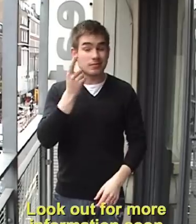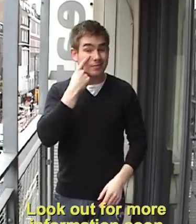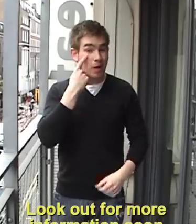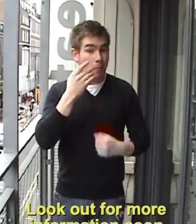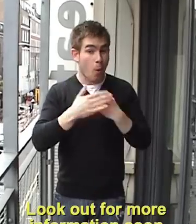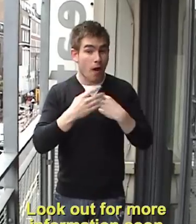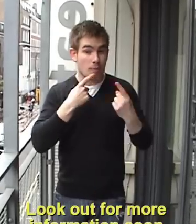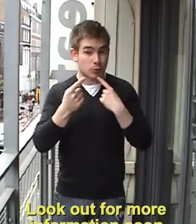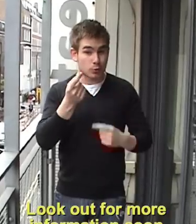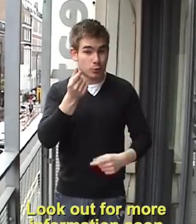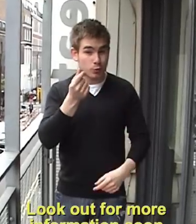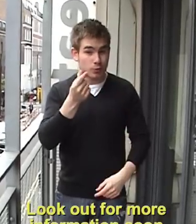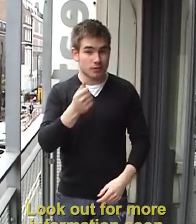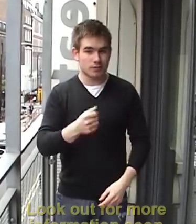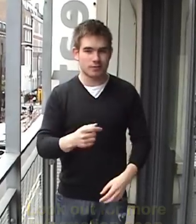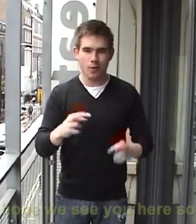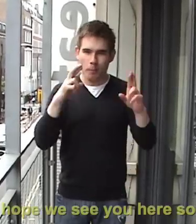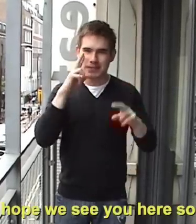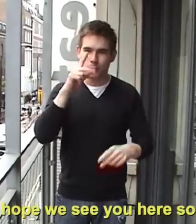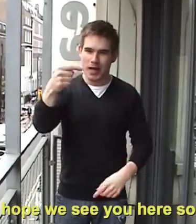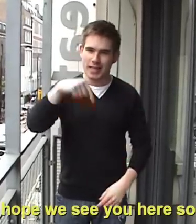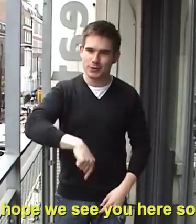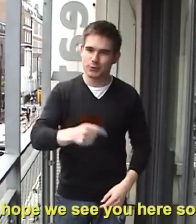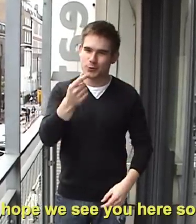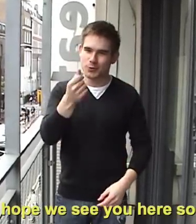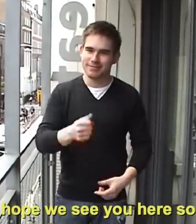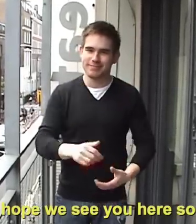Look out for more information soon. We hope to see you here soon.